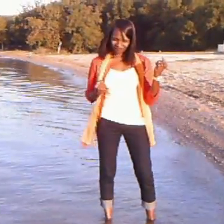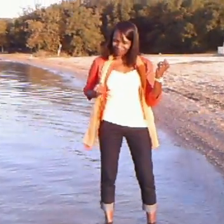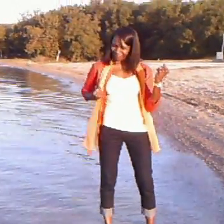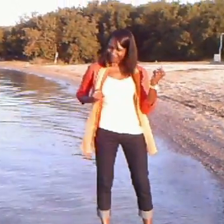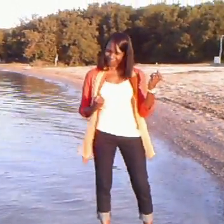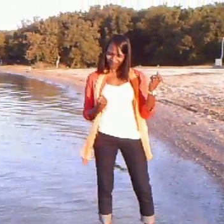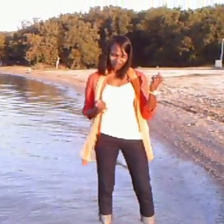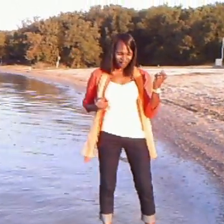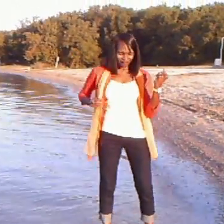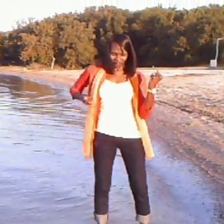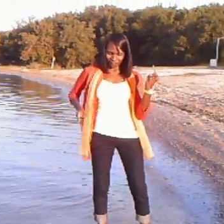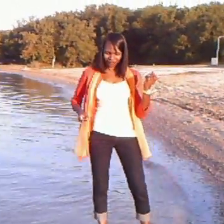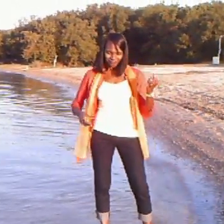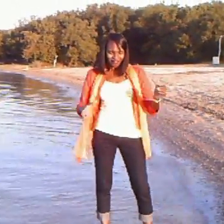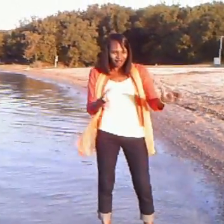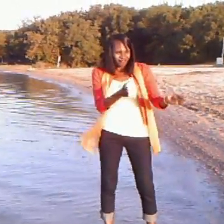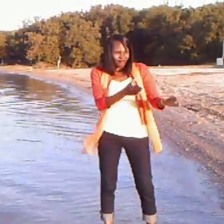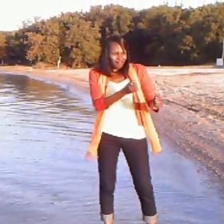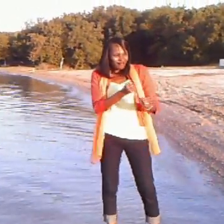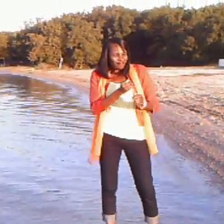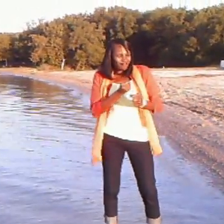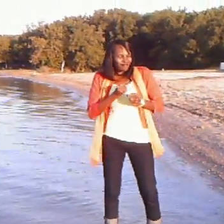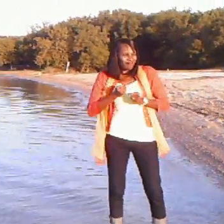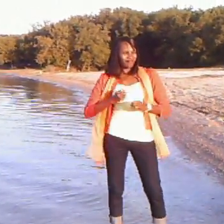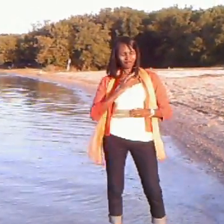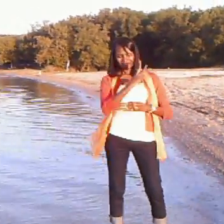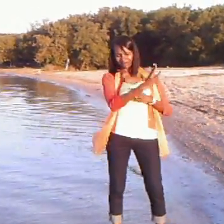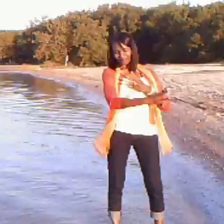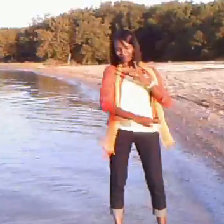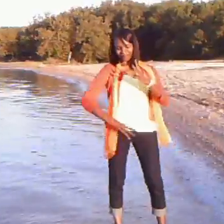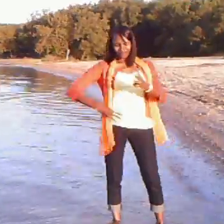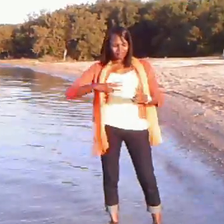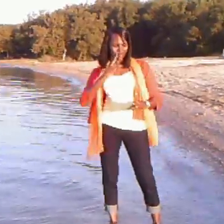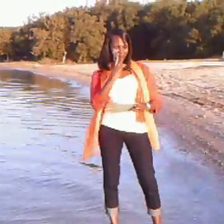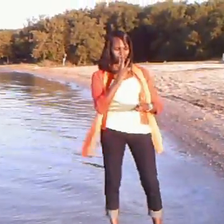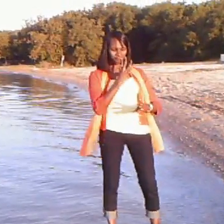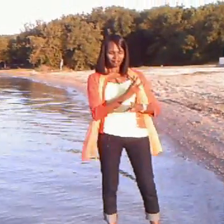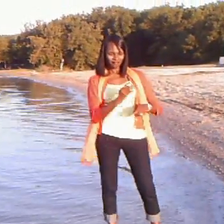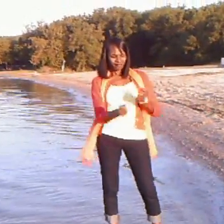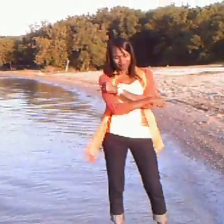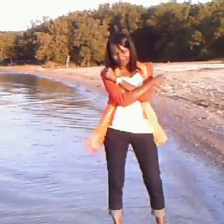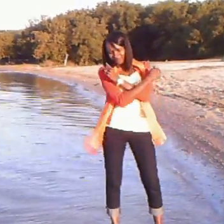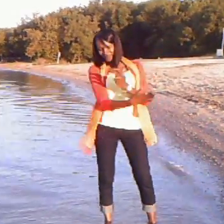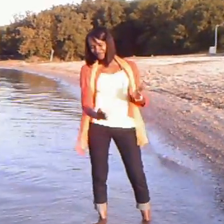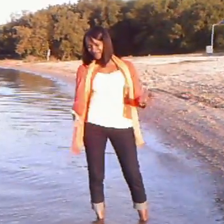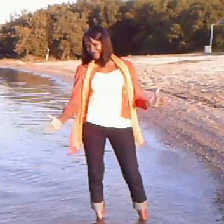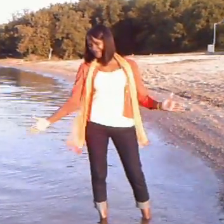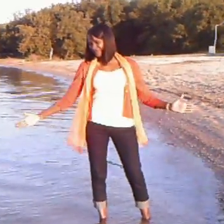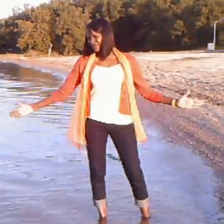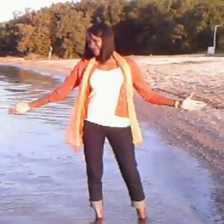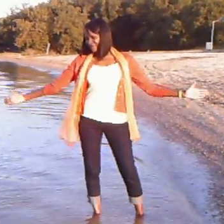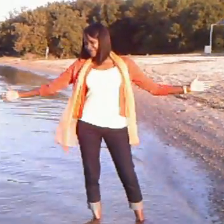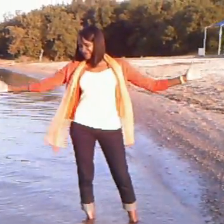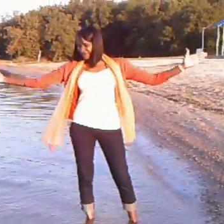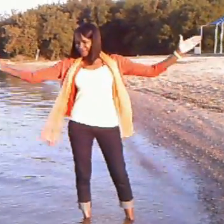the world We're arms wide open We're arms wide open